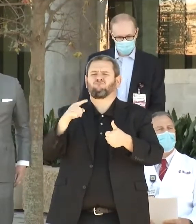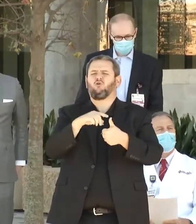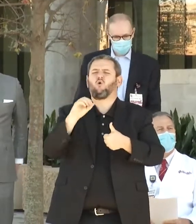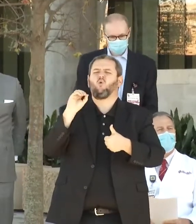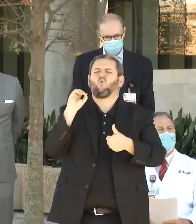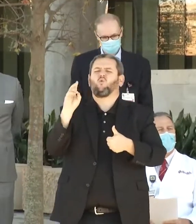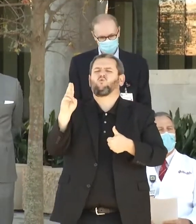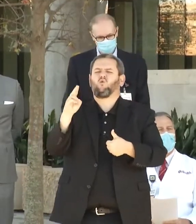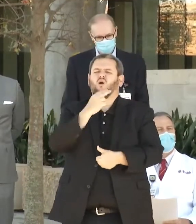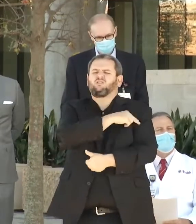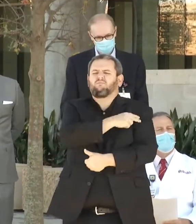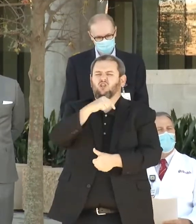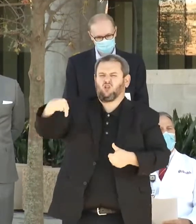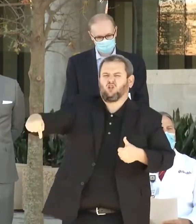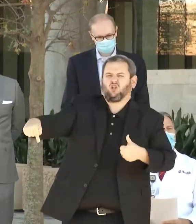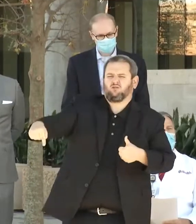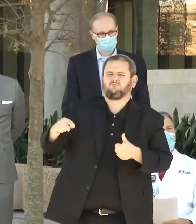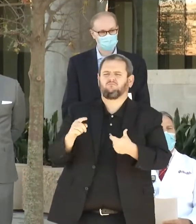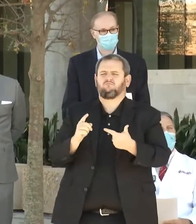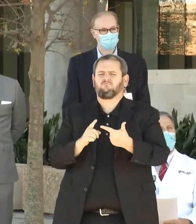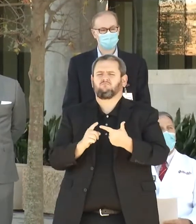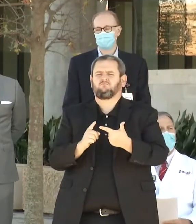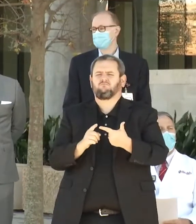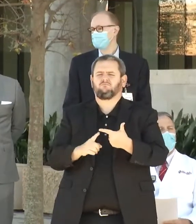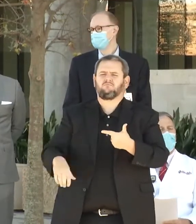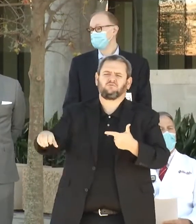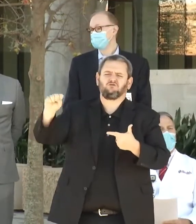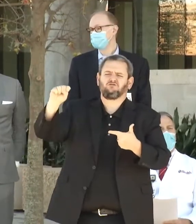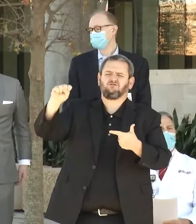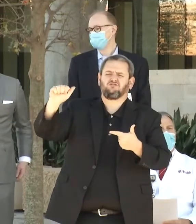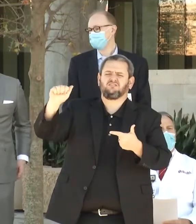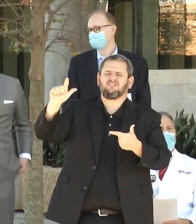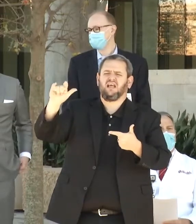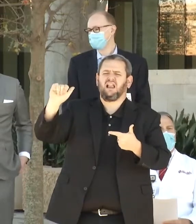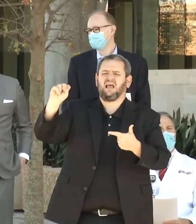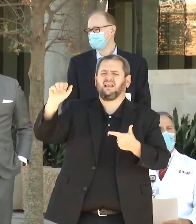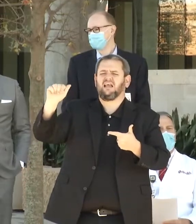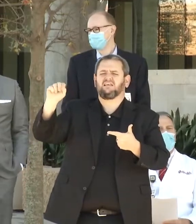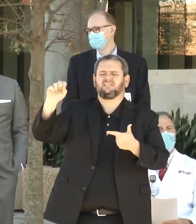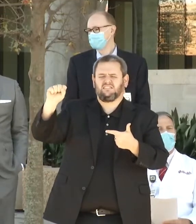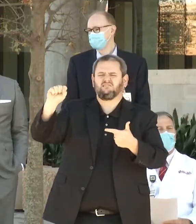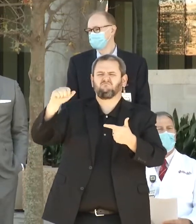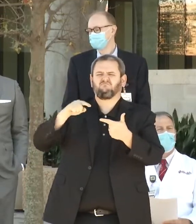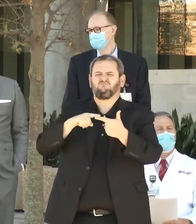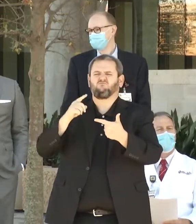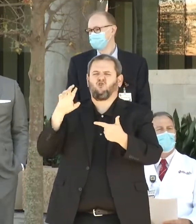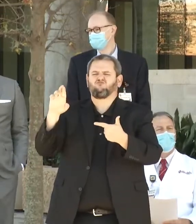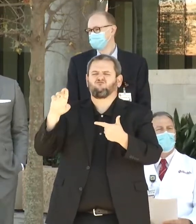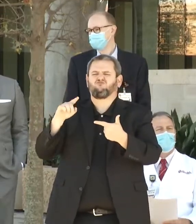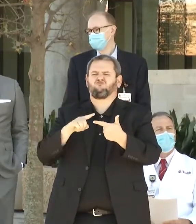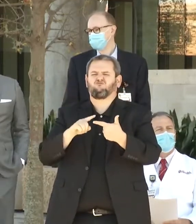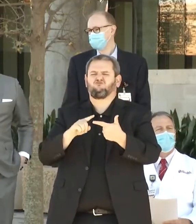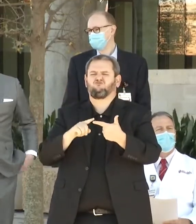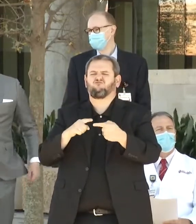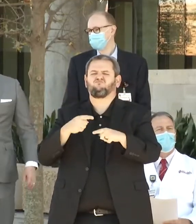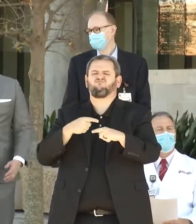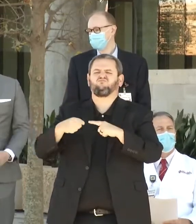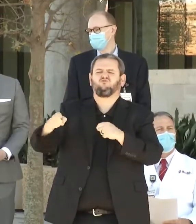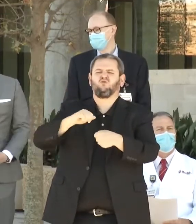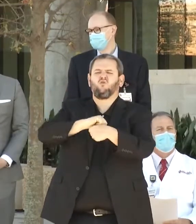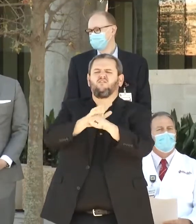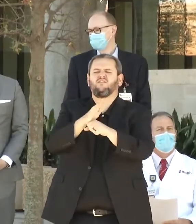Hospital. Dr. Linda Salinas, COVID-19 Medical Branch Director of OU